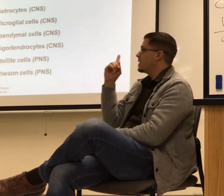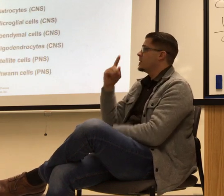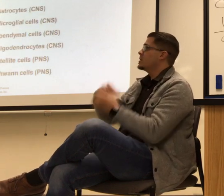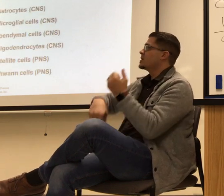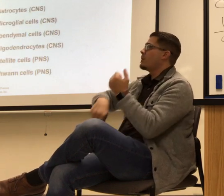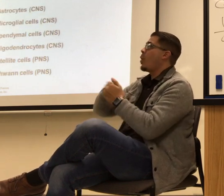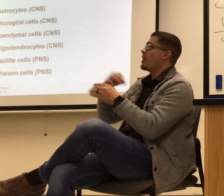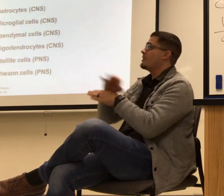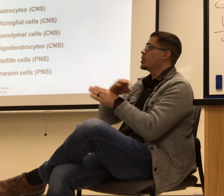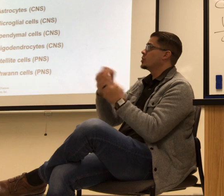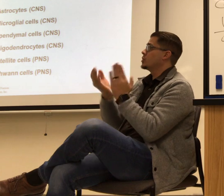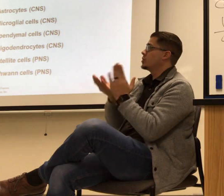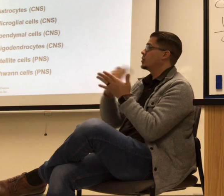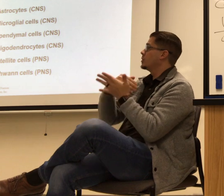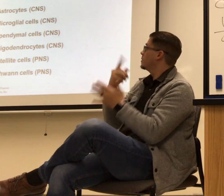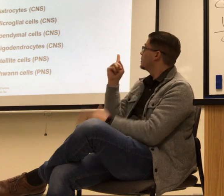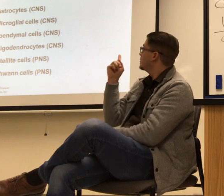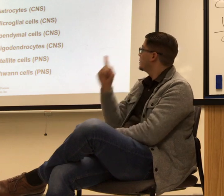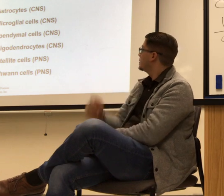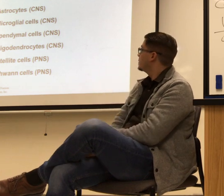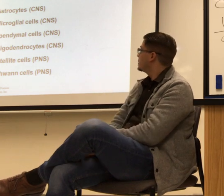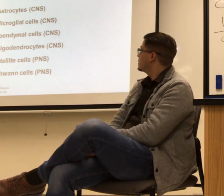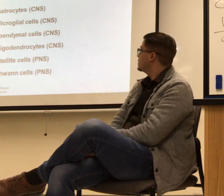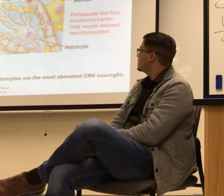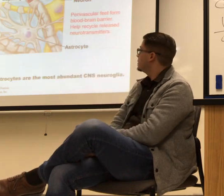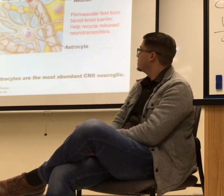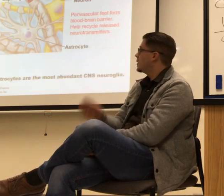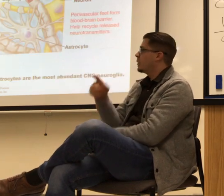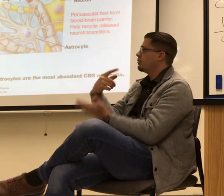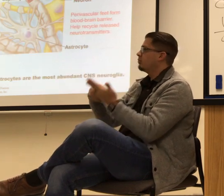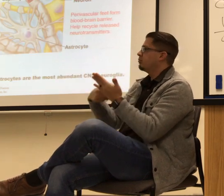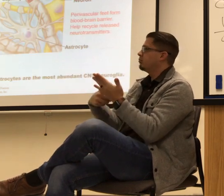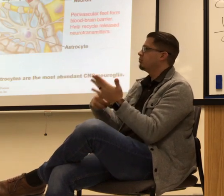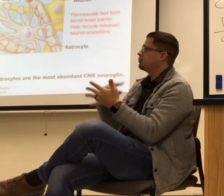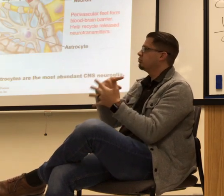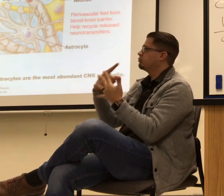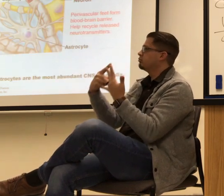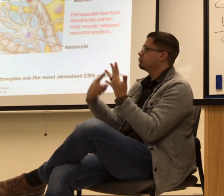here they are here, just as a list for you. We'll go through them one at a time.